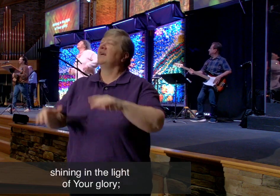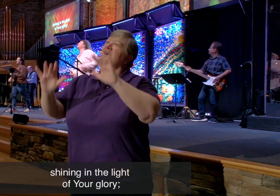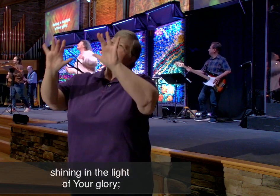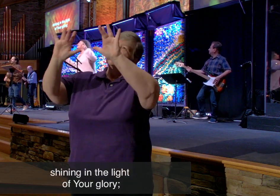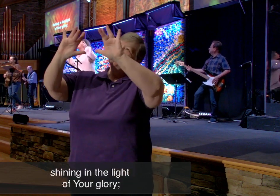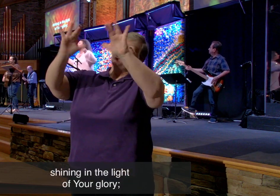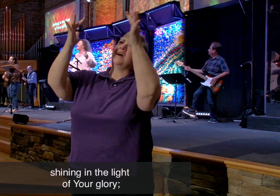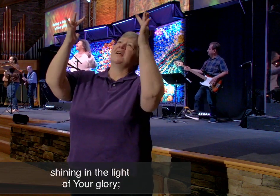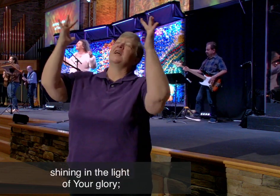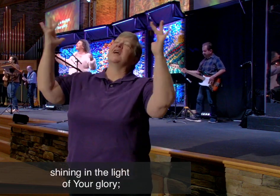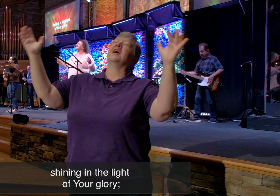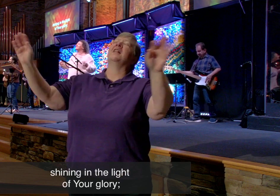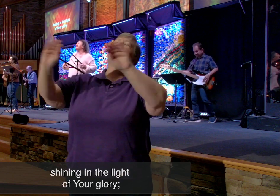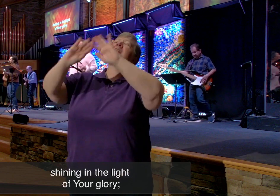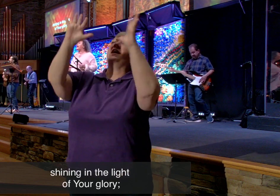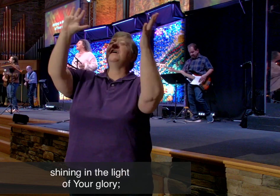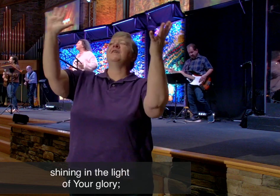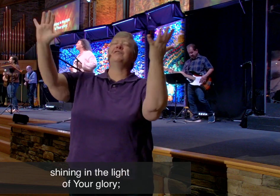up.